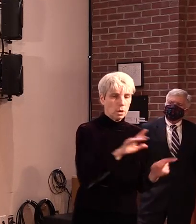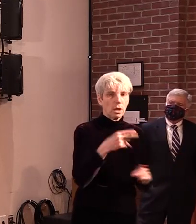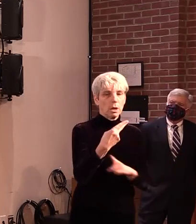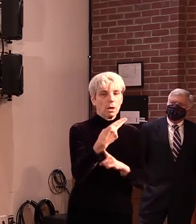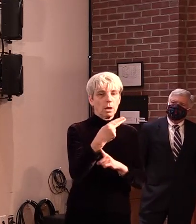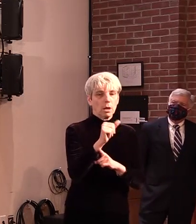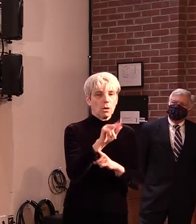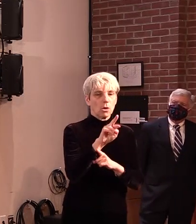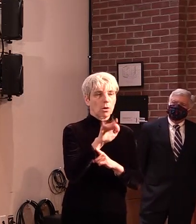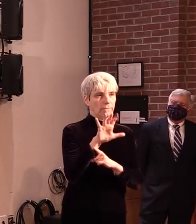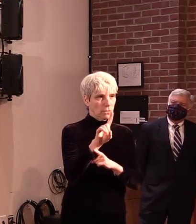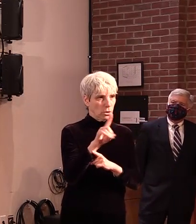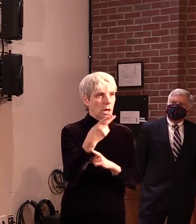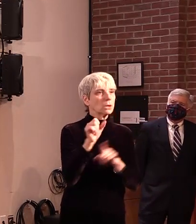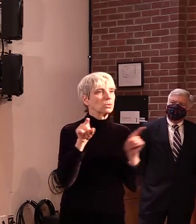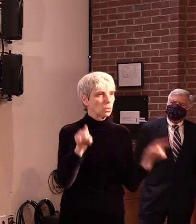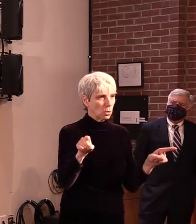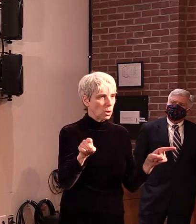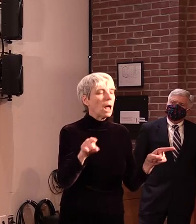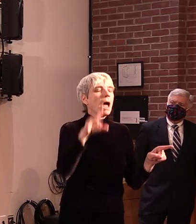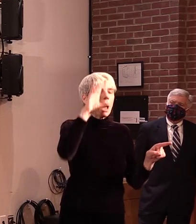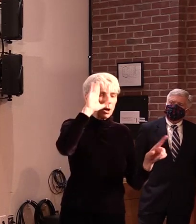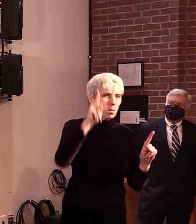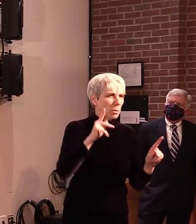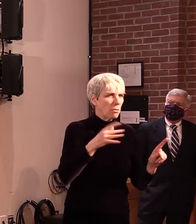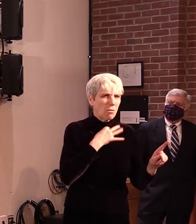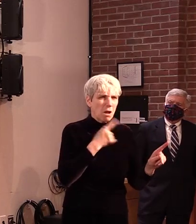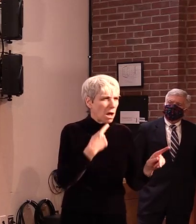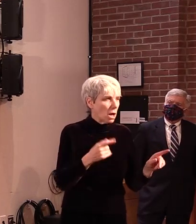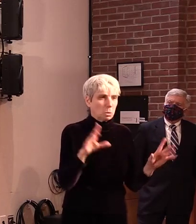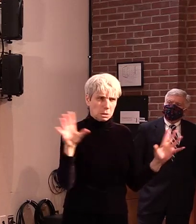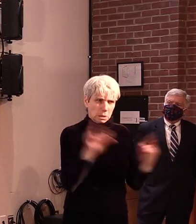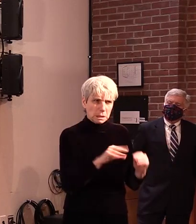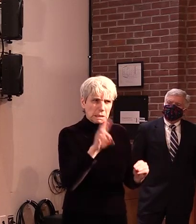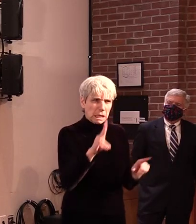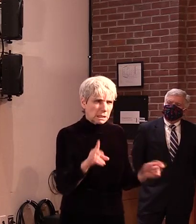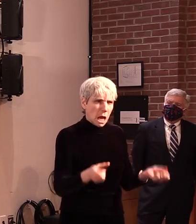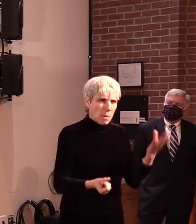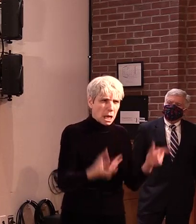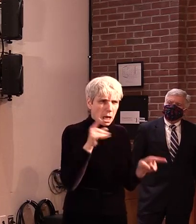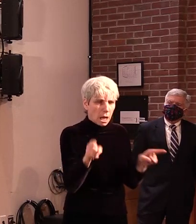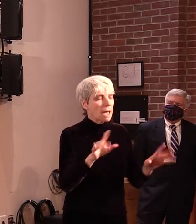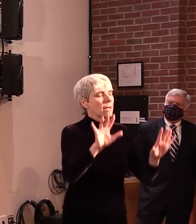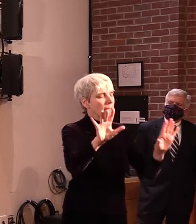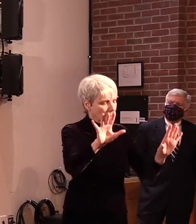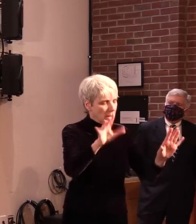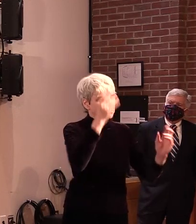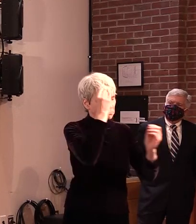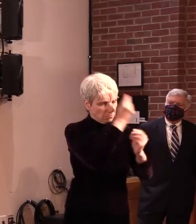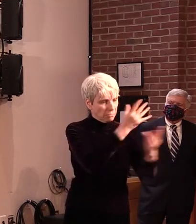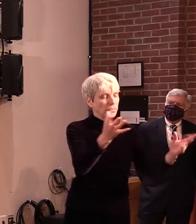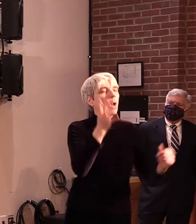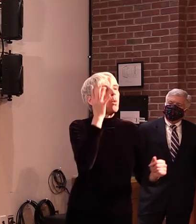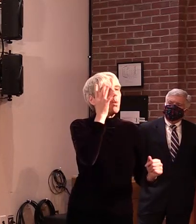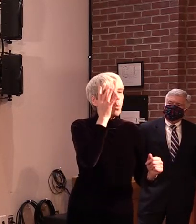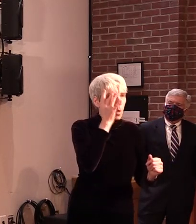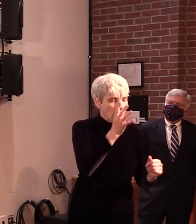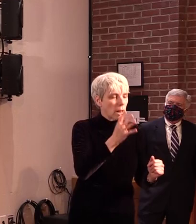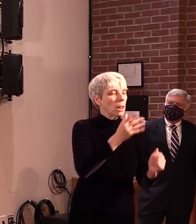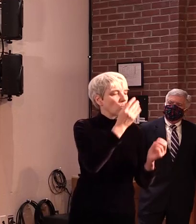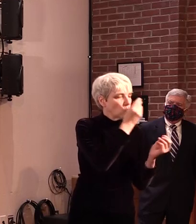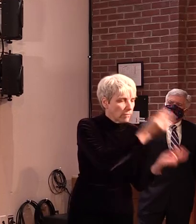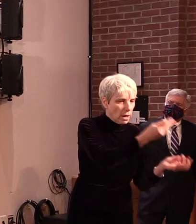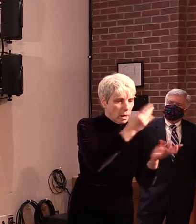exactly how many cases there are and among who. And let me assure everyone that people will have all of the information they need